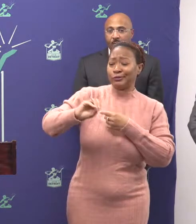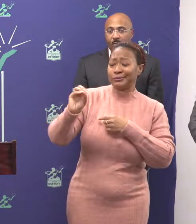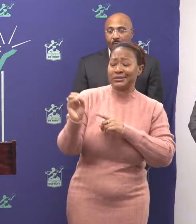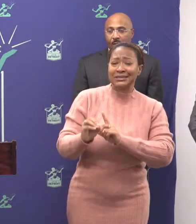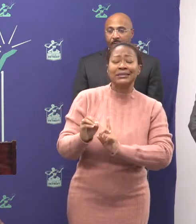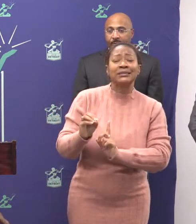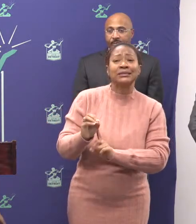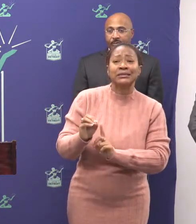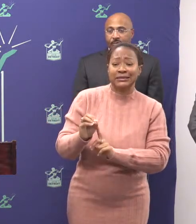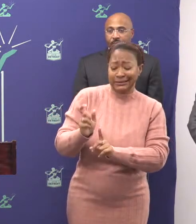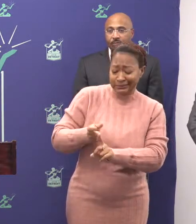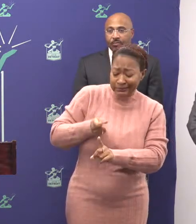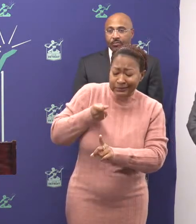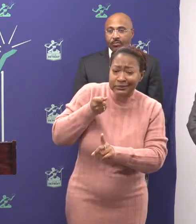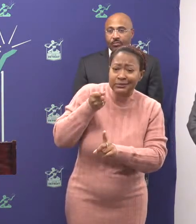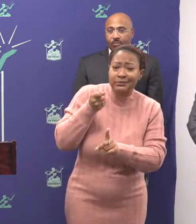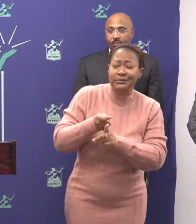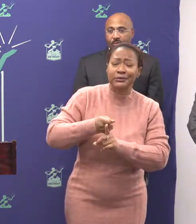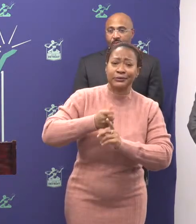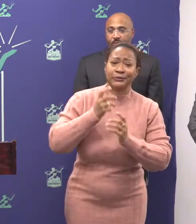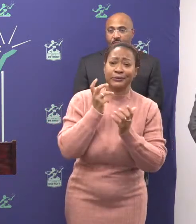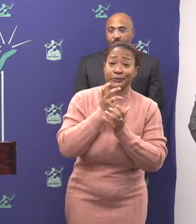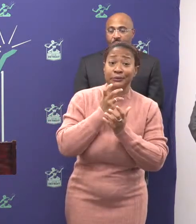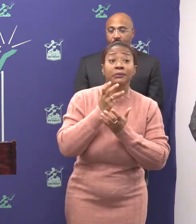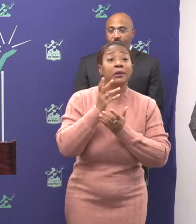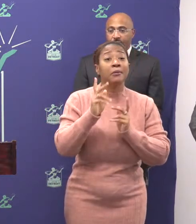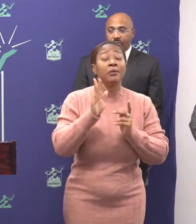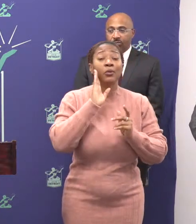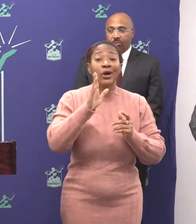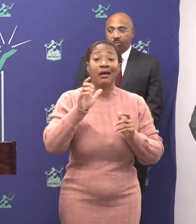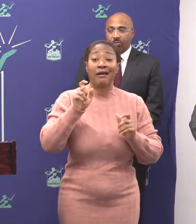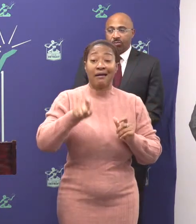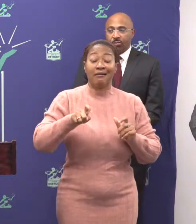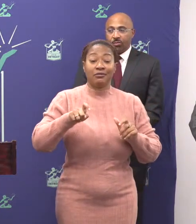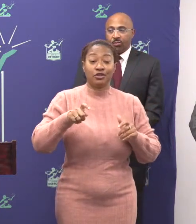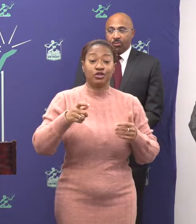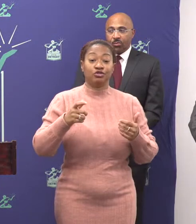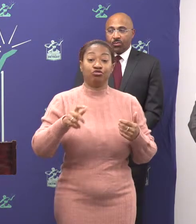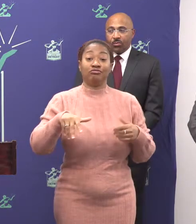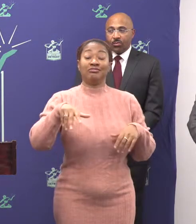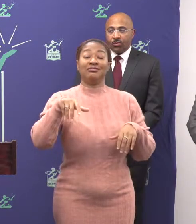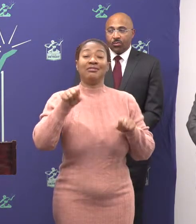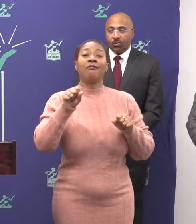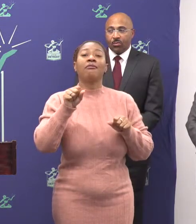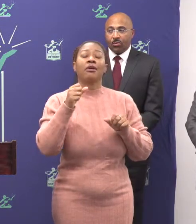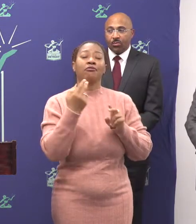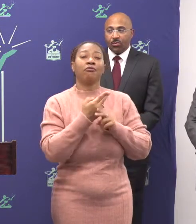If people were to cut paratransit services, some people would have to take the bus,